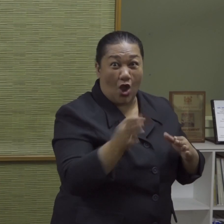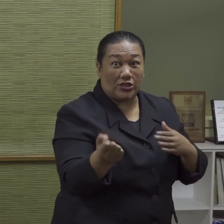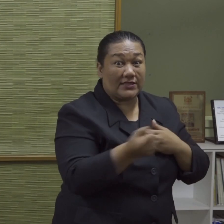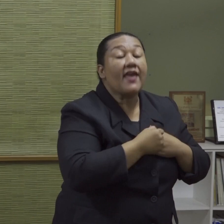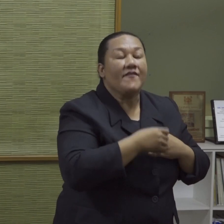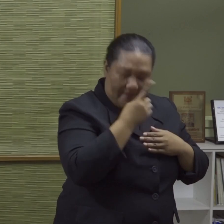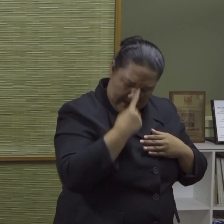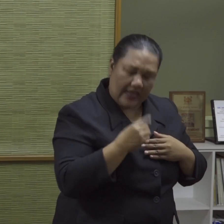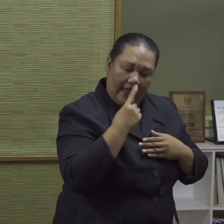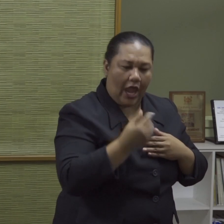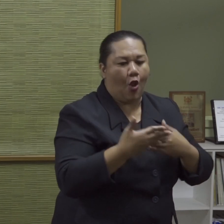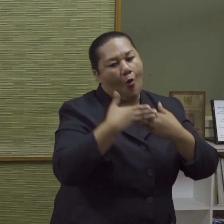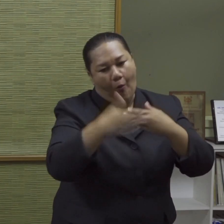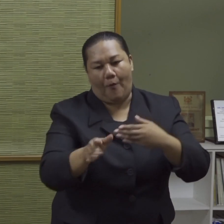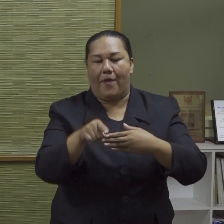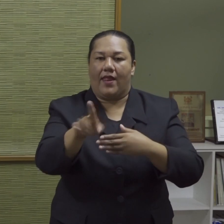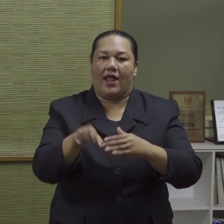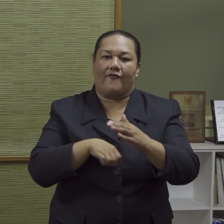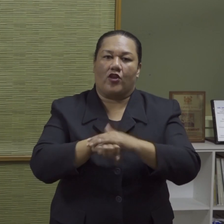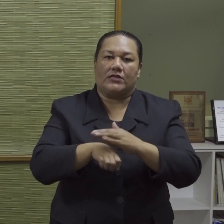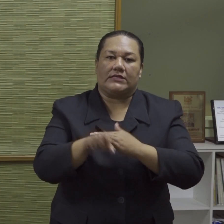are there.